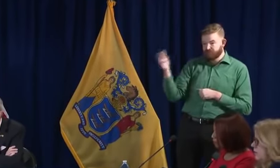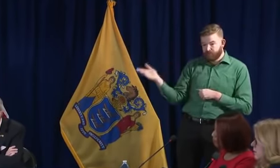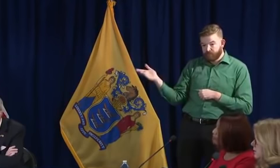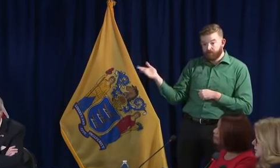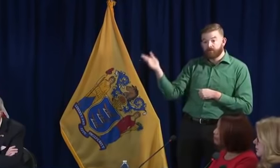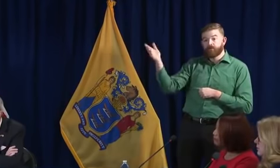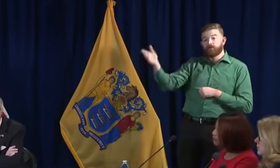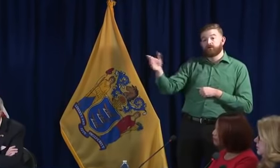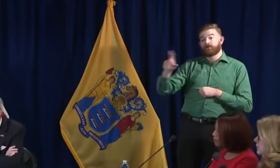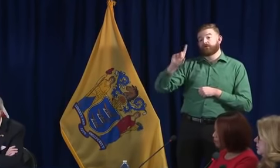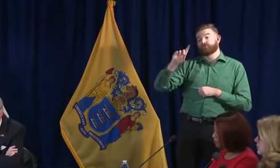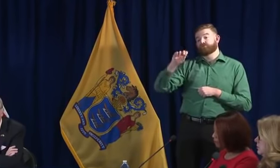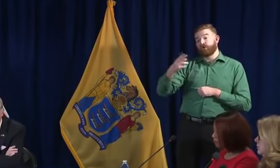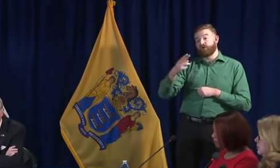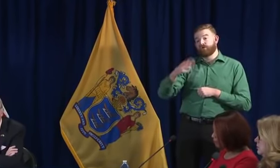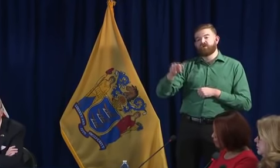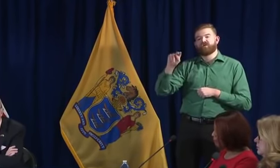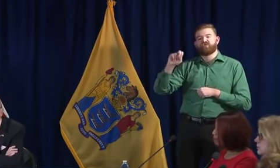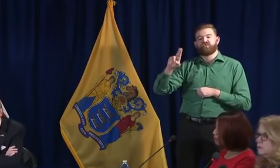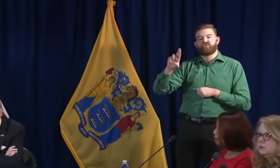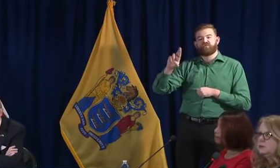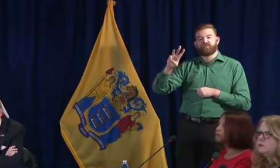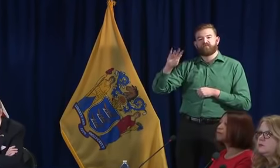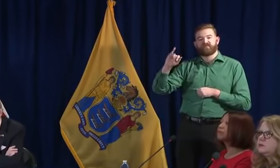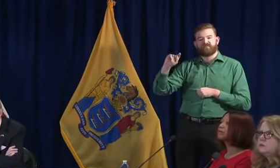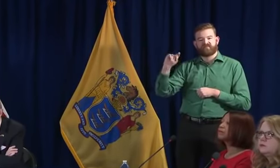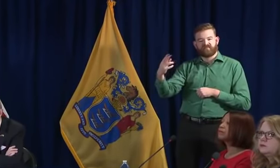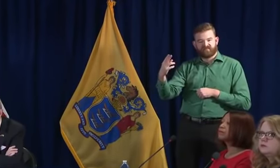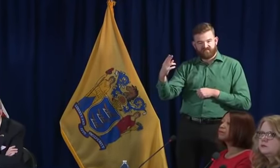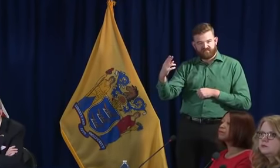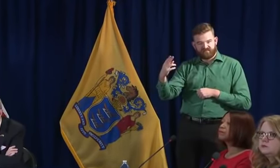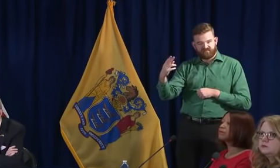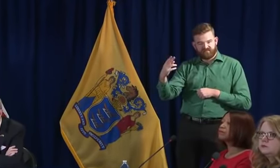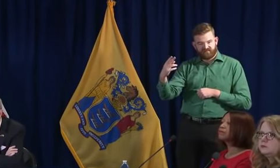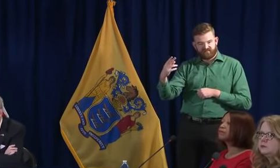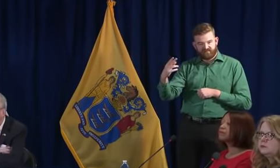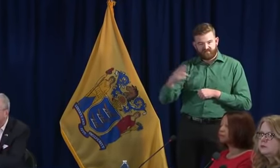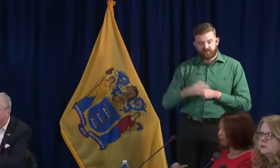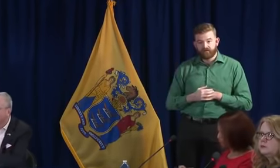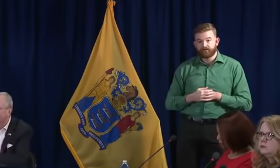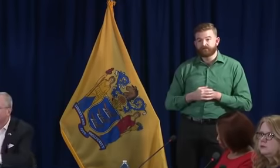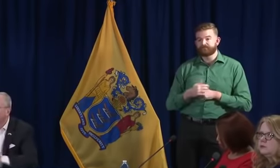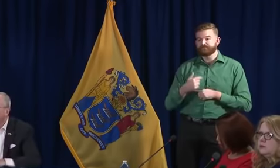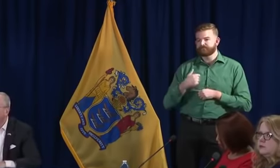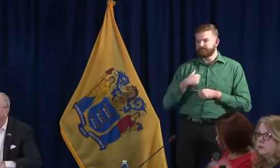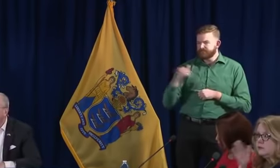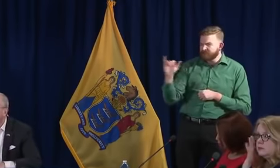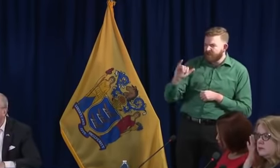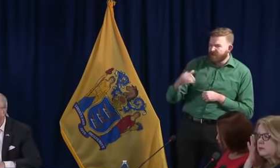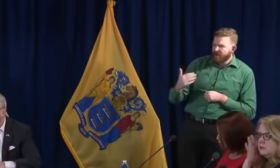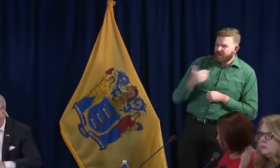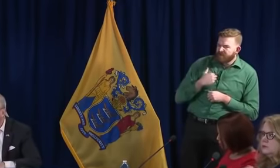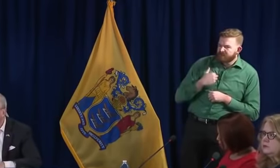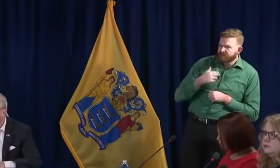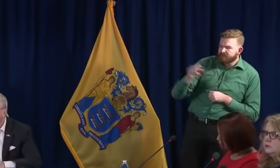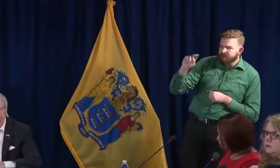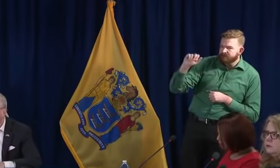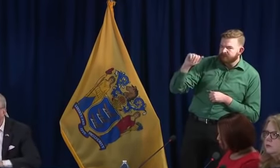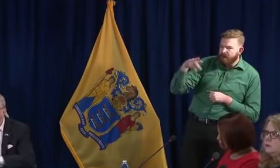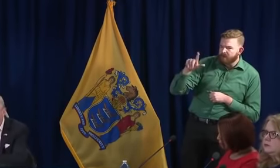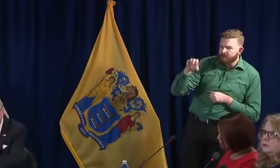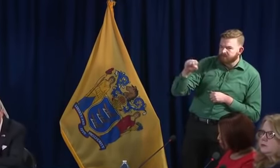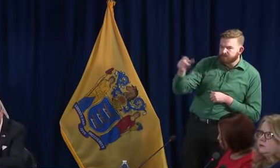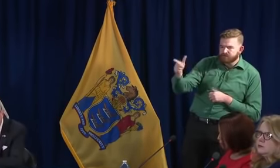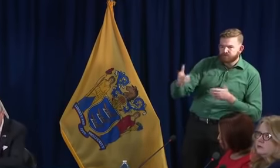the Director of the Department of Homeland Security was here, Jared Maples, and our Head of Emergency Services in our offices,